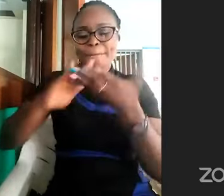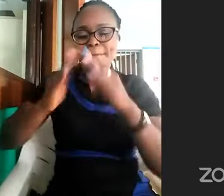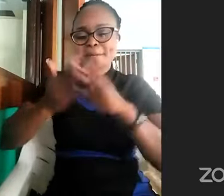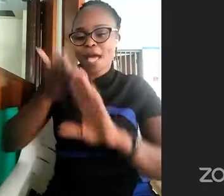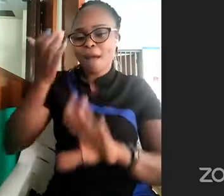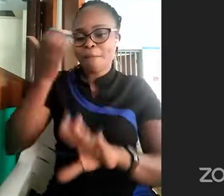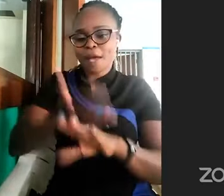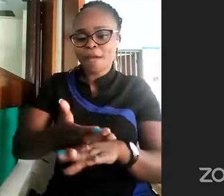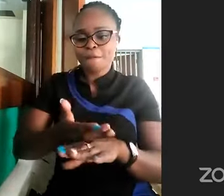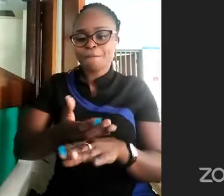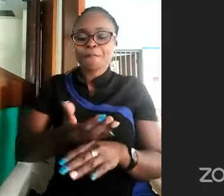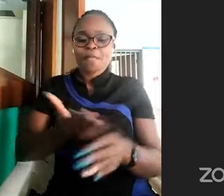representation. Corruption